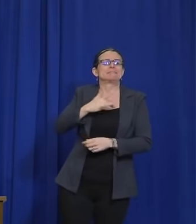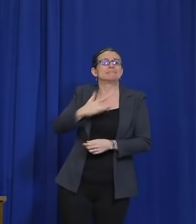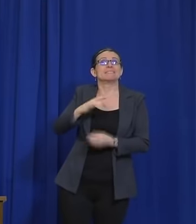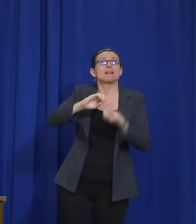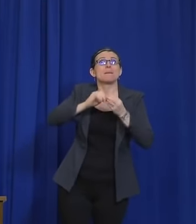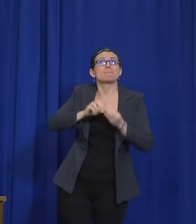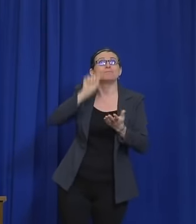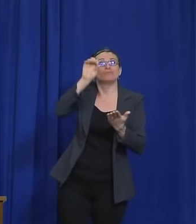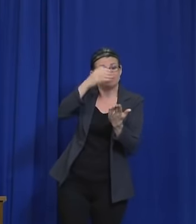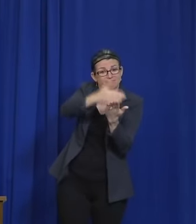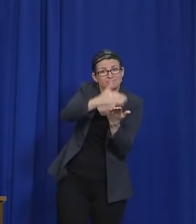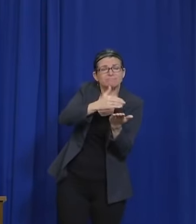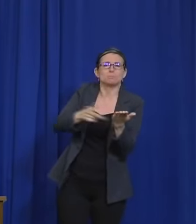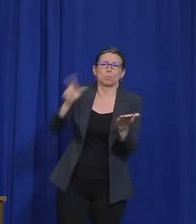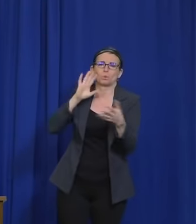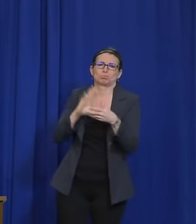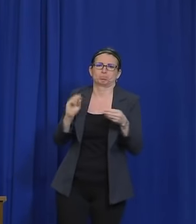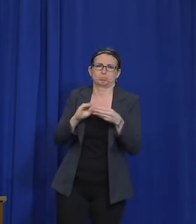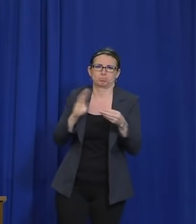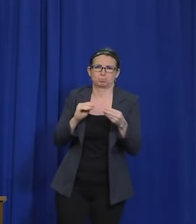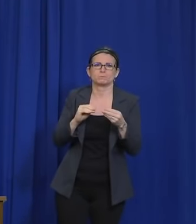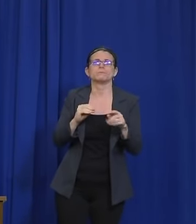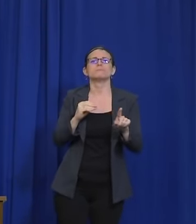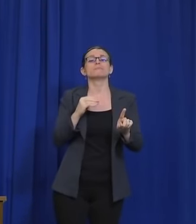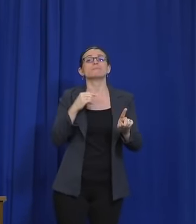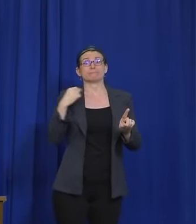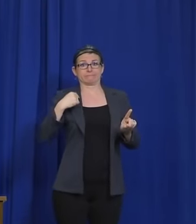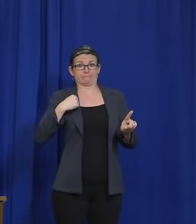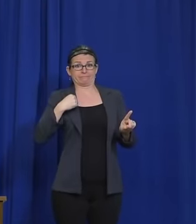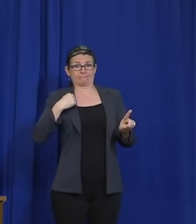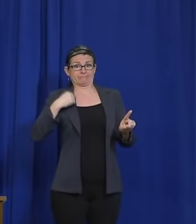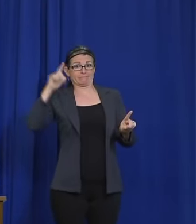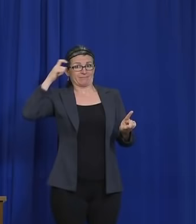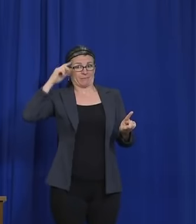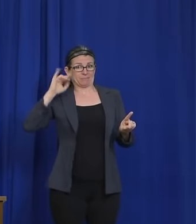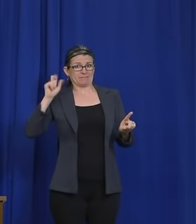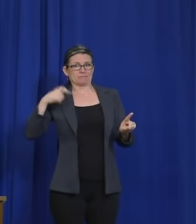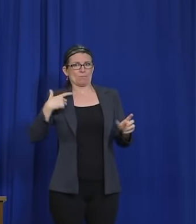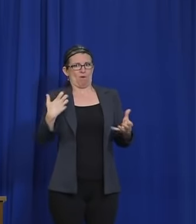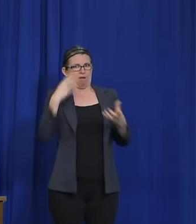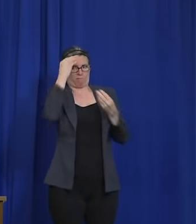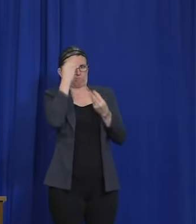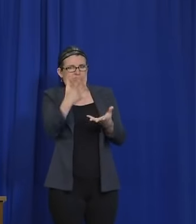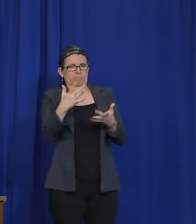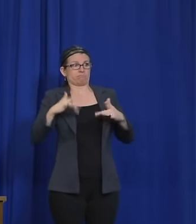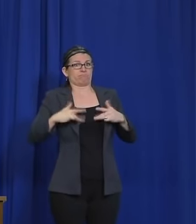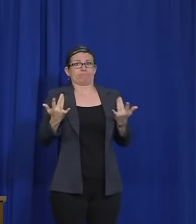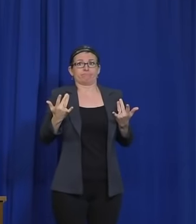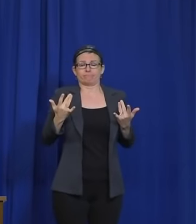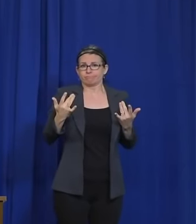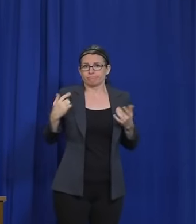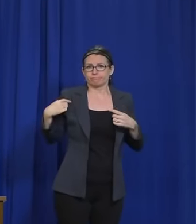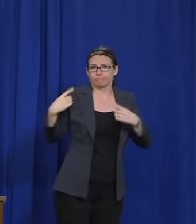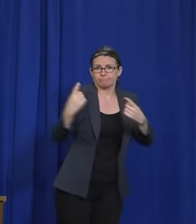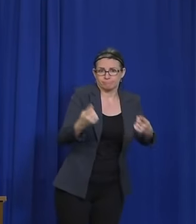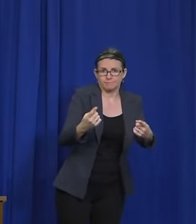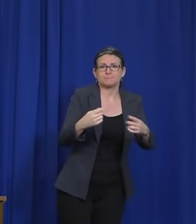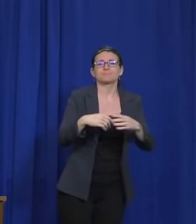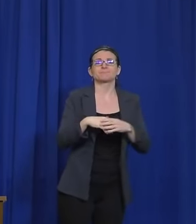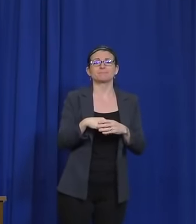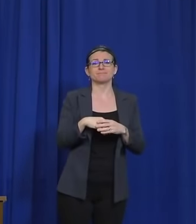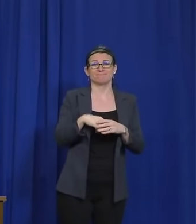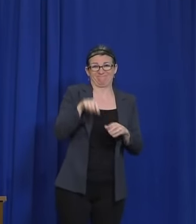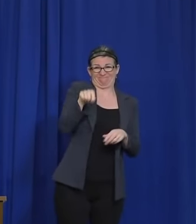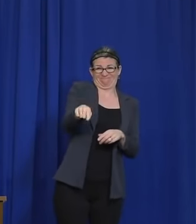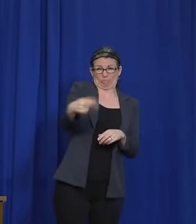I want to discuss a couple of updates since we last spoke. As many of you know, this Thursday, my